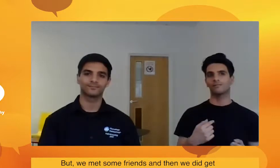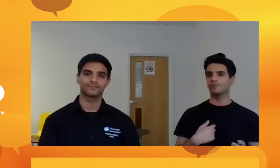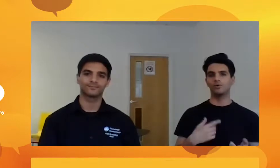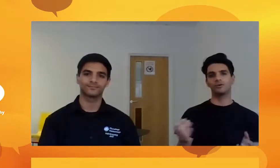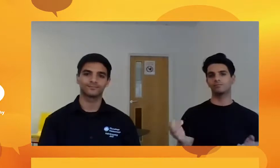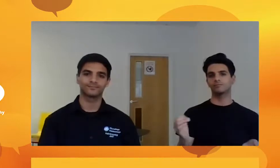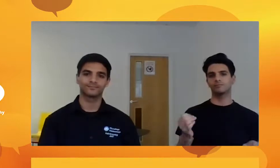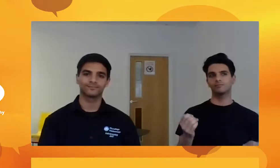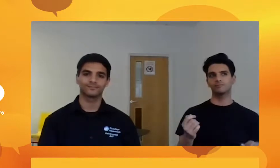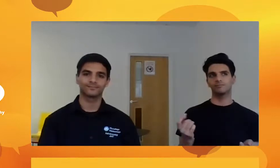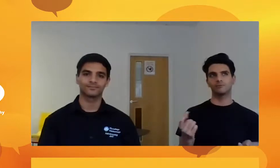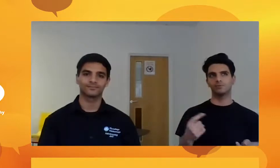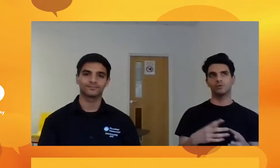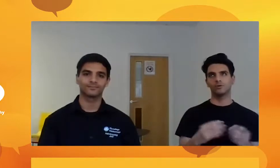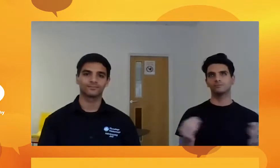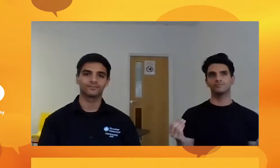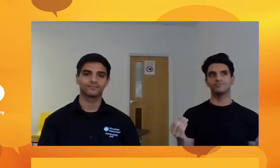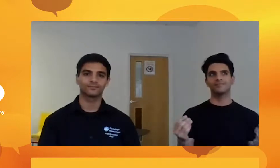out.